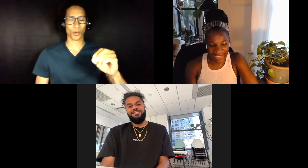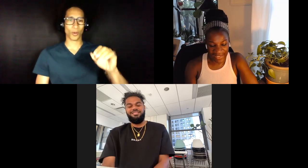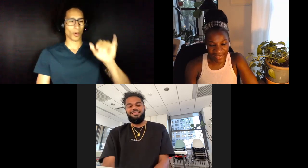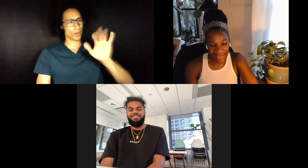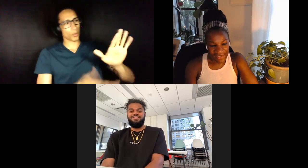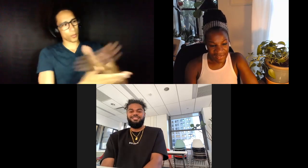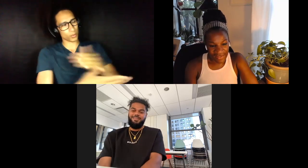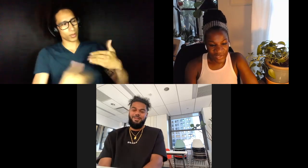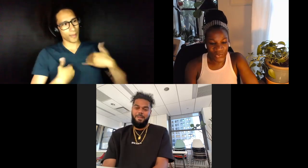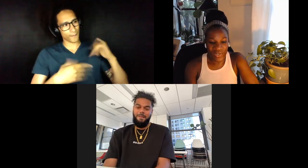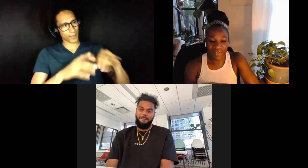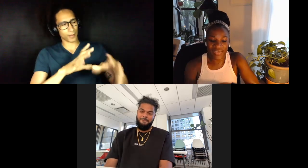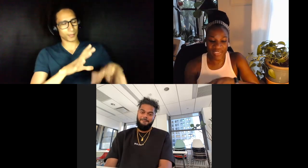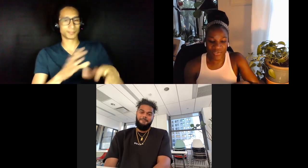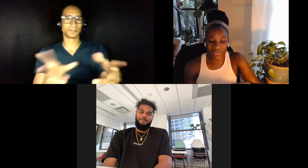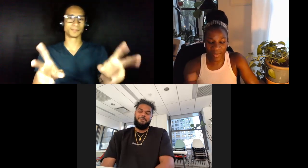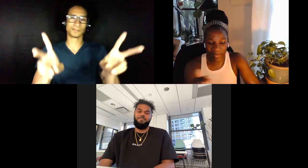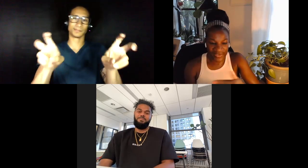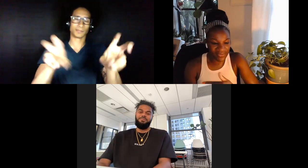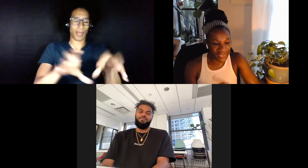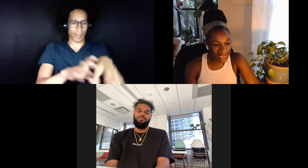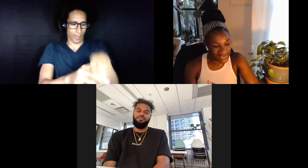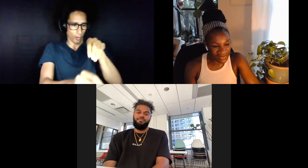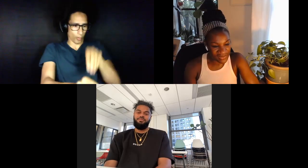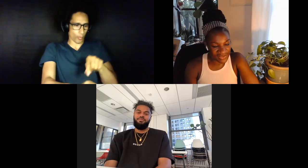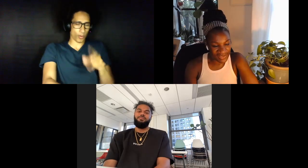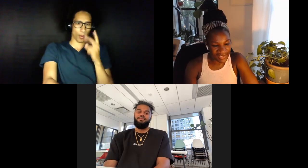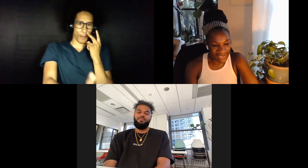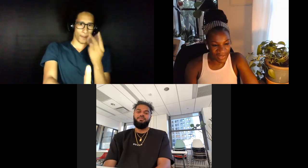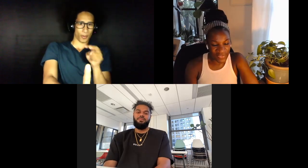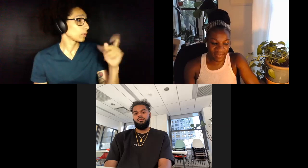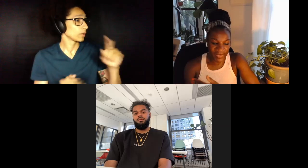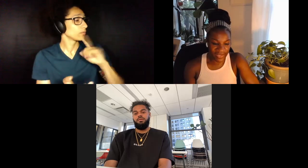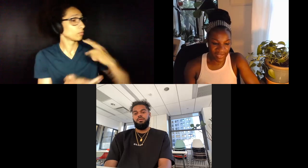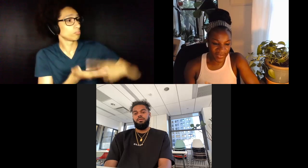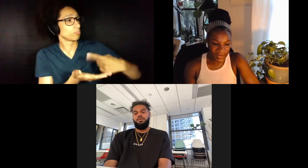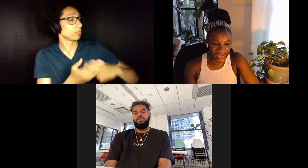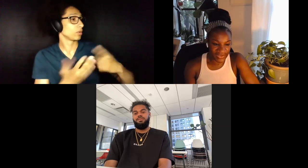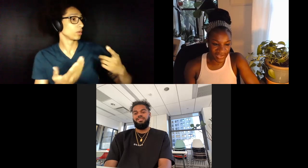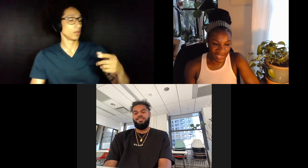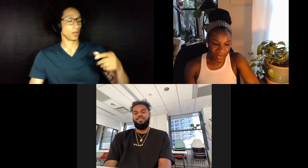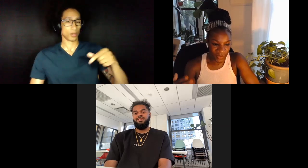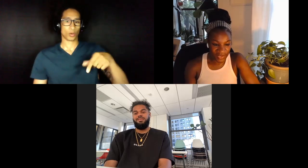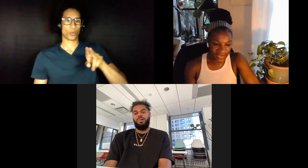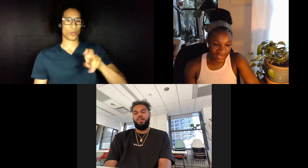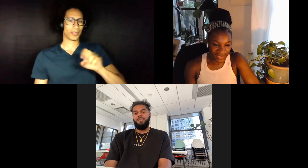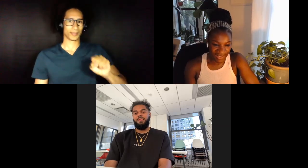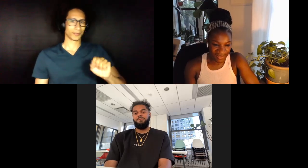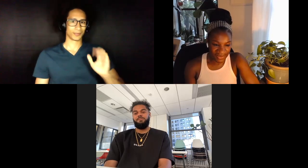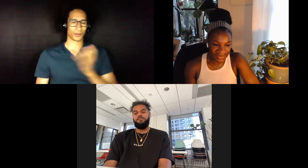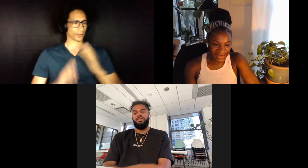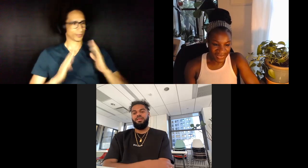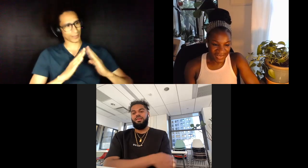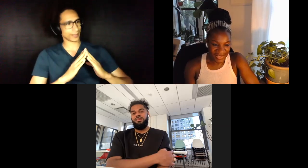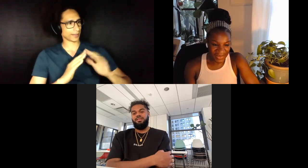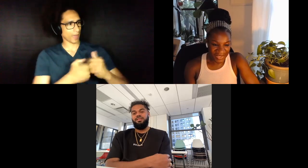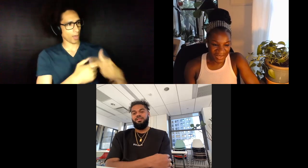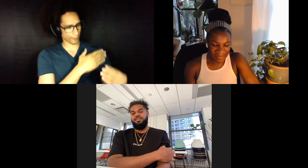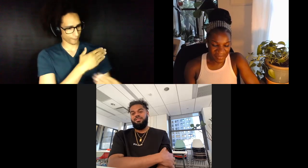both Anik and Clover on screen. Thank you both for being here, and thanks everyone for tuning in. Have a great event.